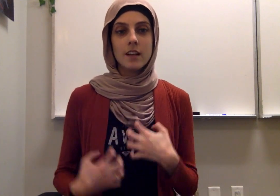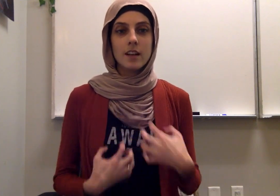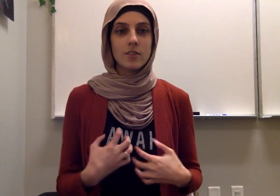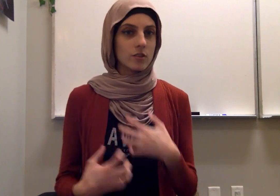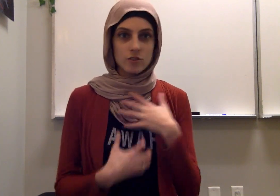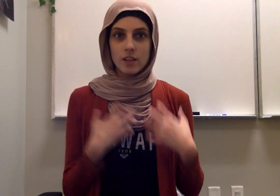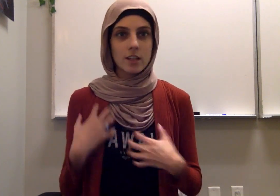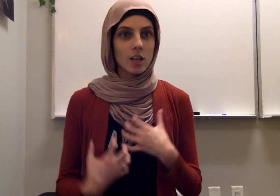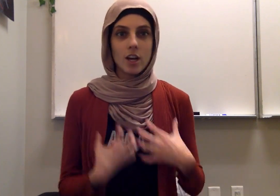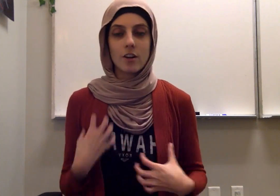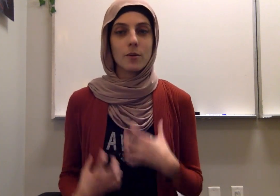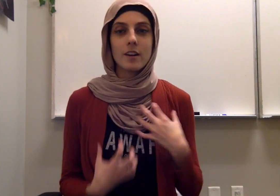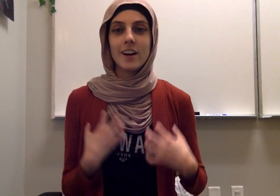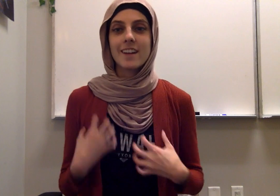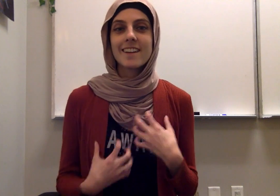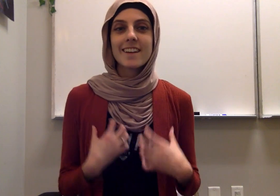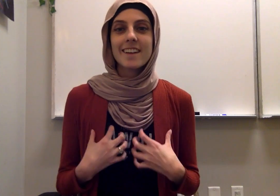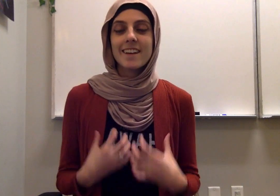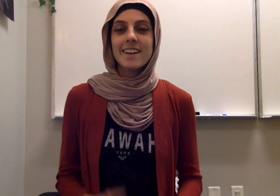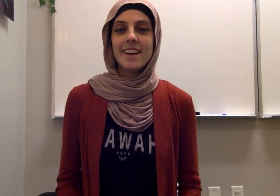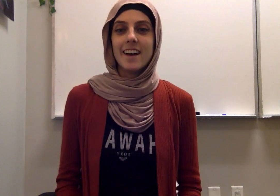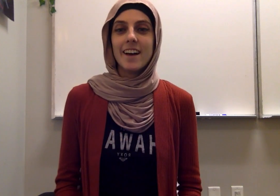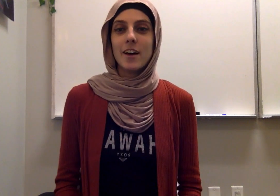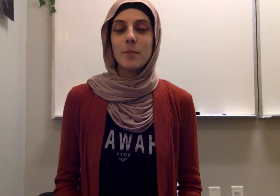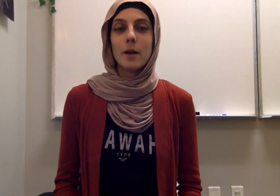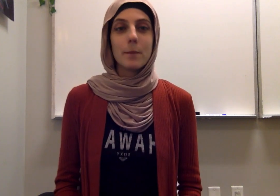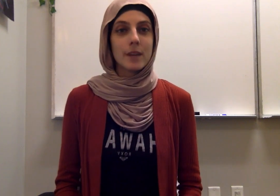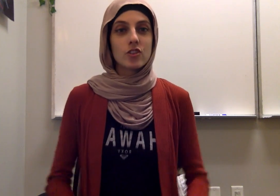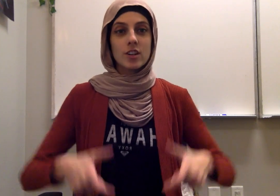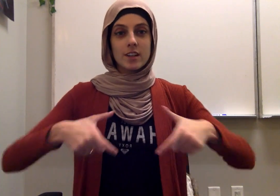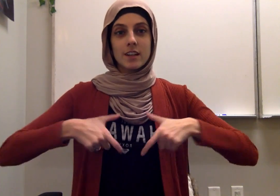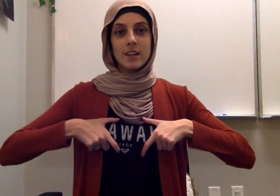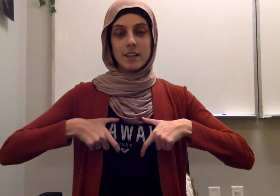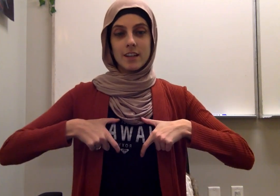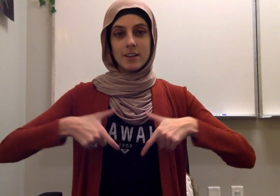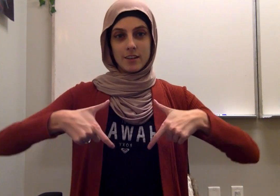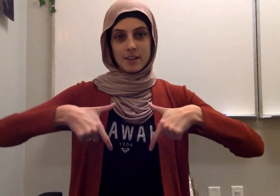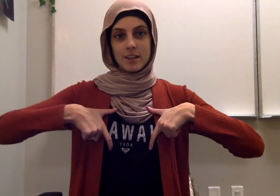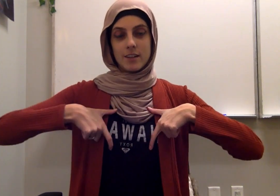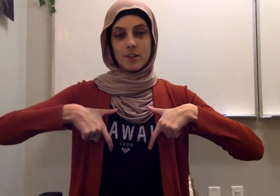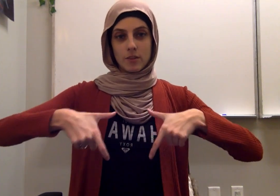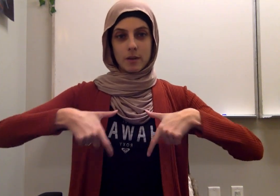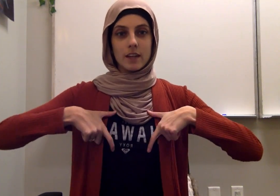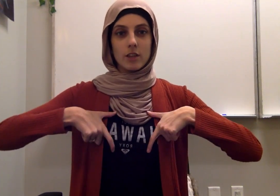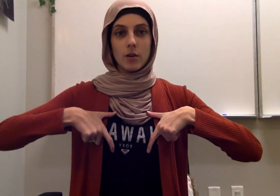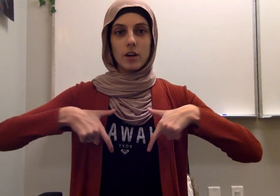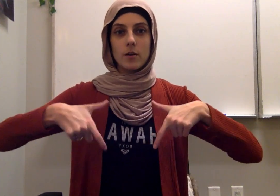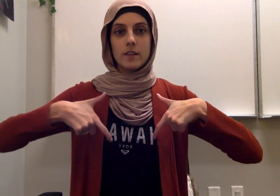so there's just like a lot going on, a picture or some kind of logo on the